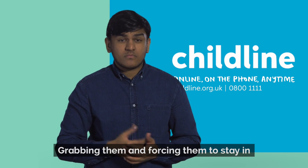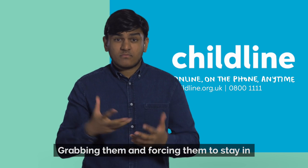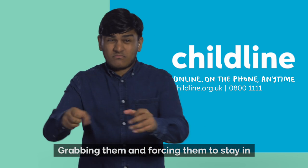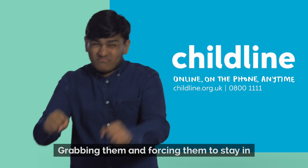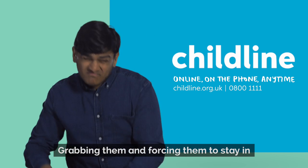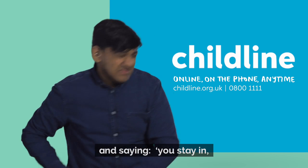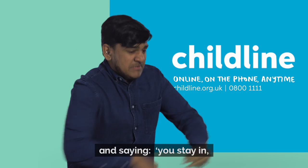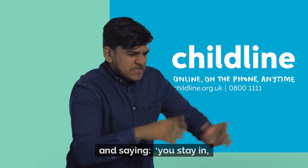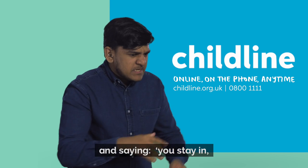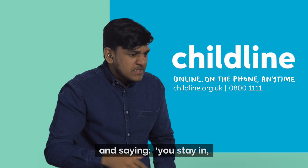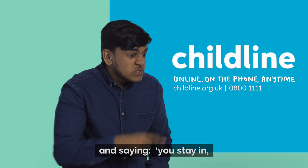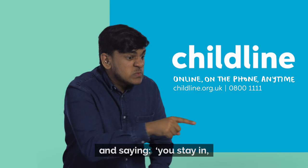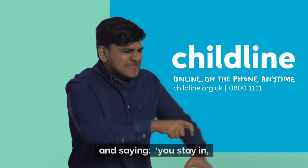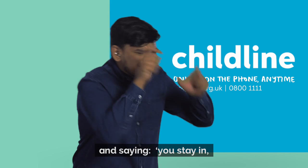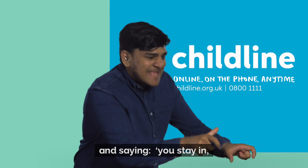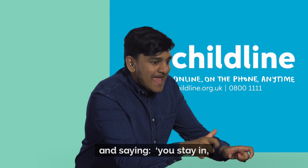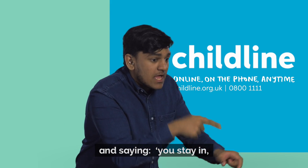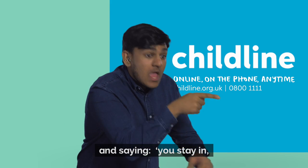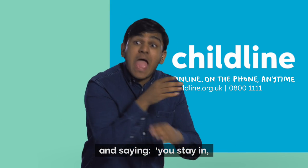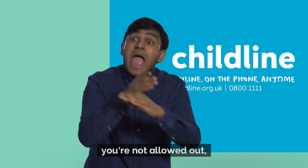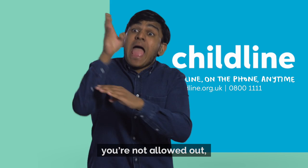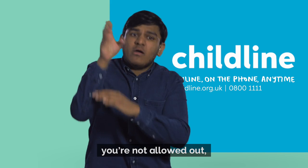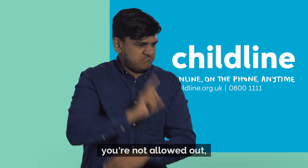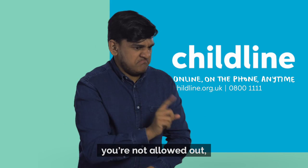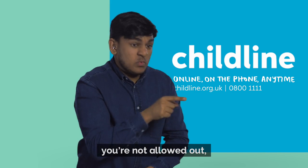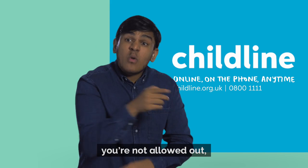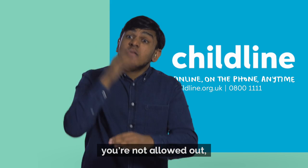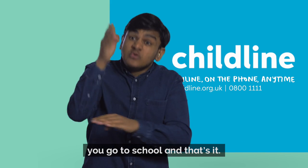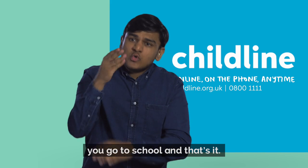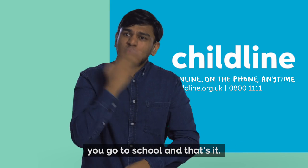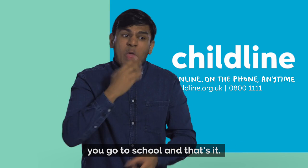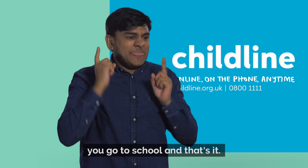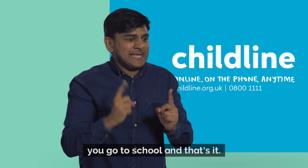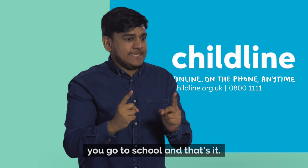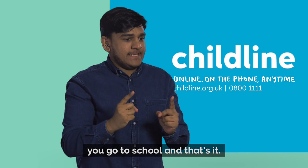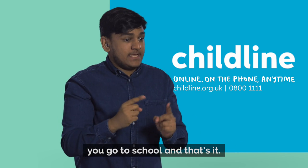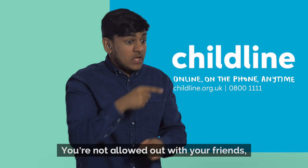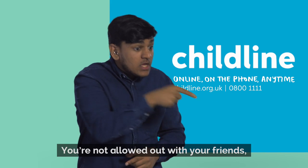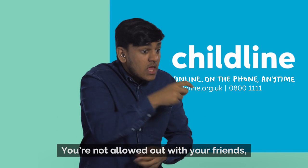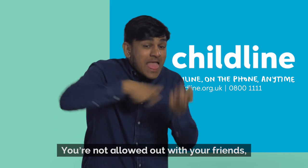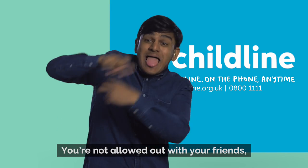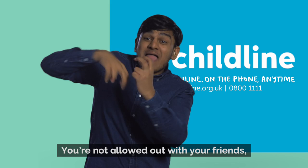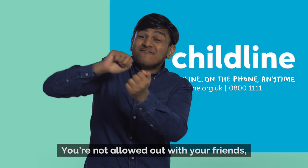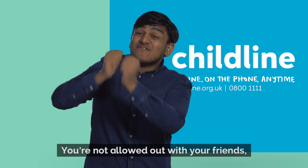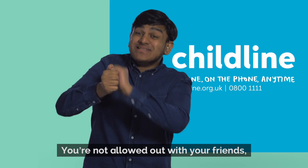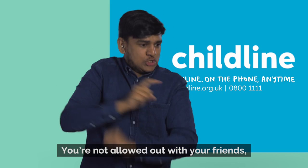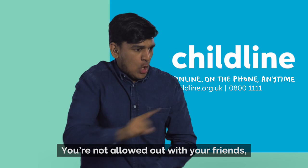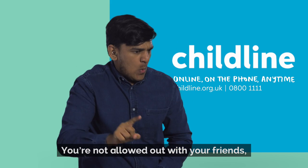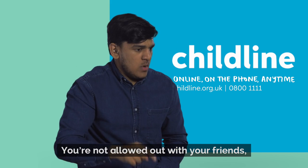and forcing them to stay in and saying, you stay in. You're not allowed out. You go to school and that's it. You're not allowed out with your friends.